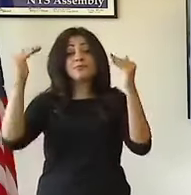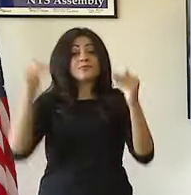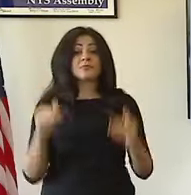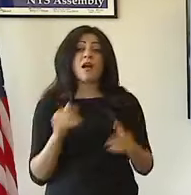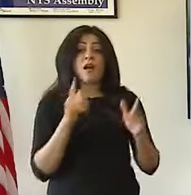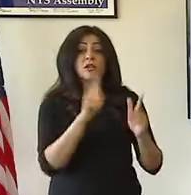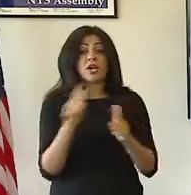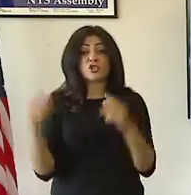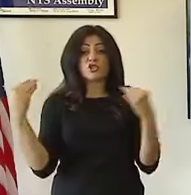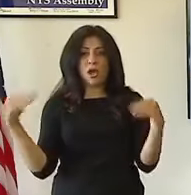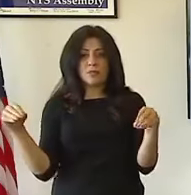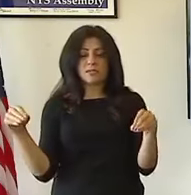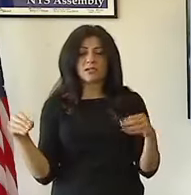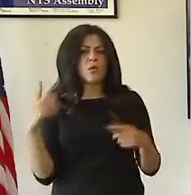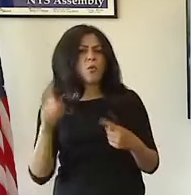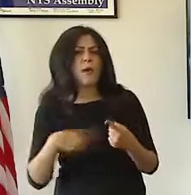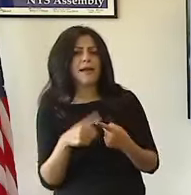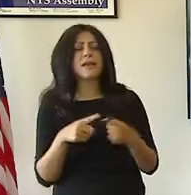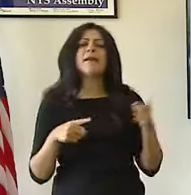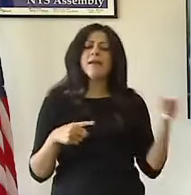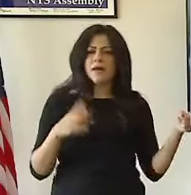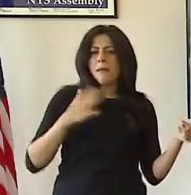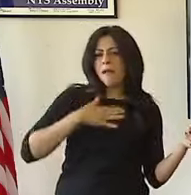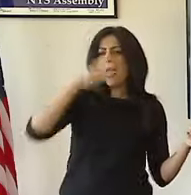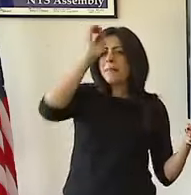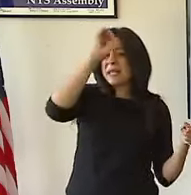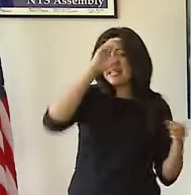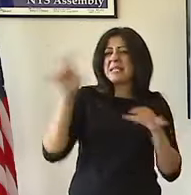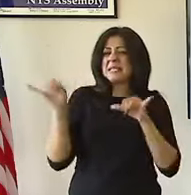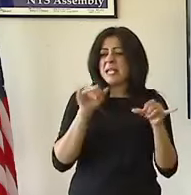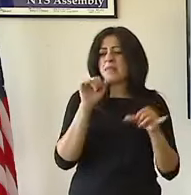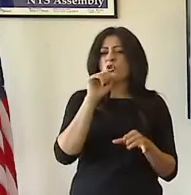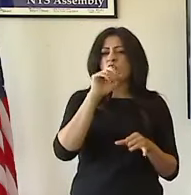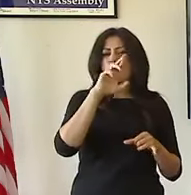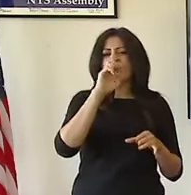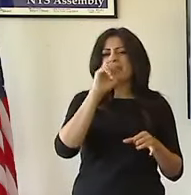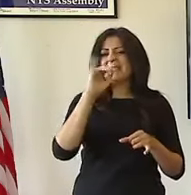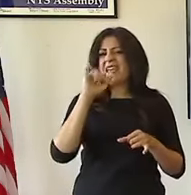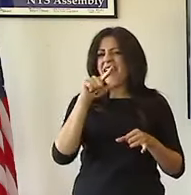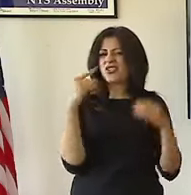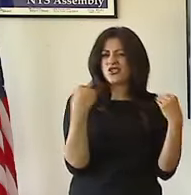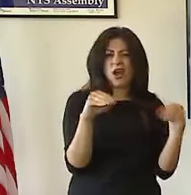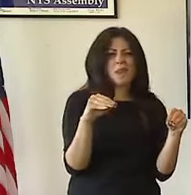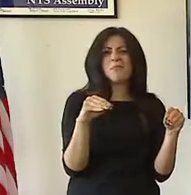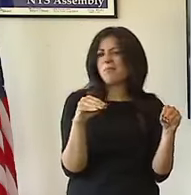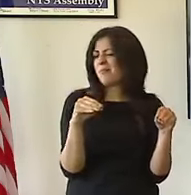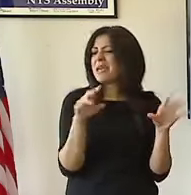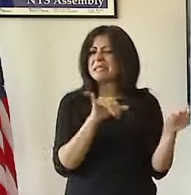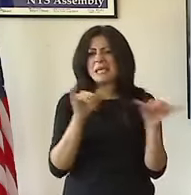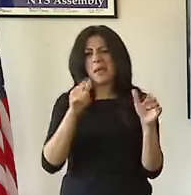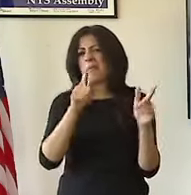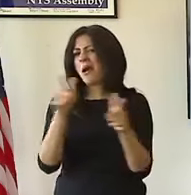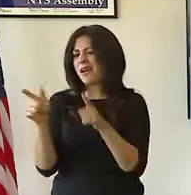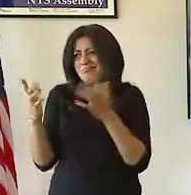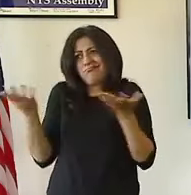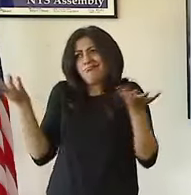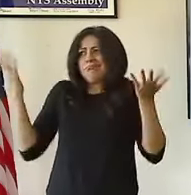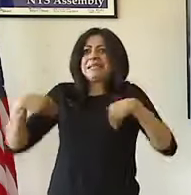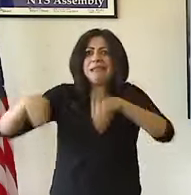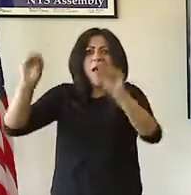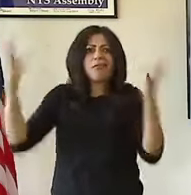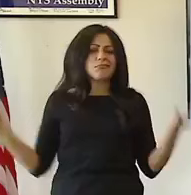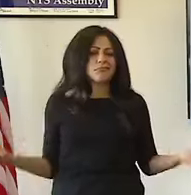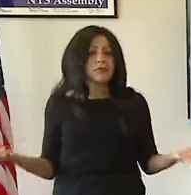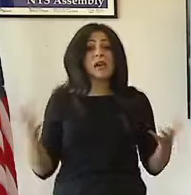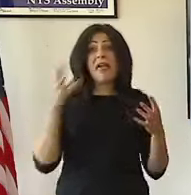should open as retail shops. I mean, in my opinion, they should be treated exactly the same as those other retail stores,